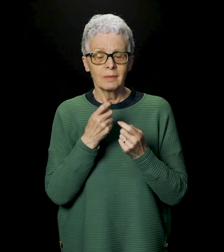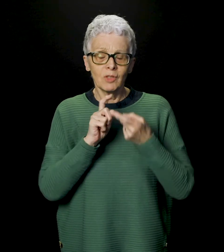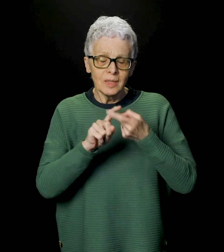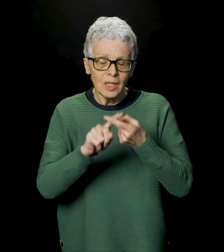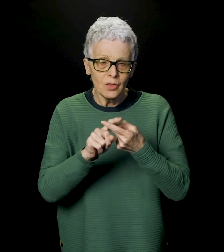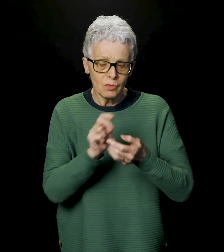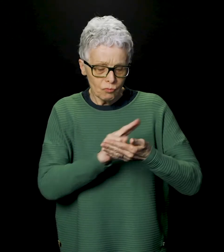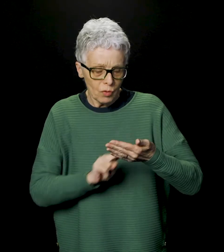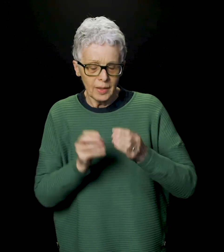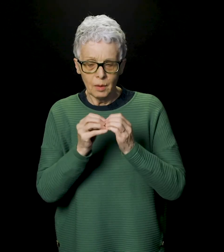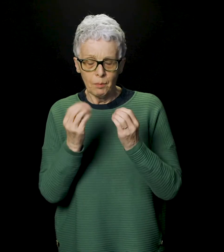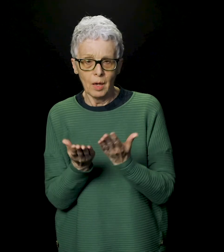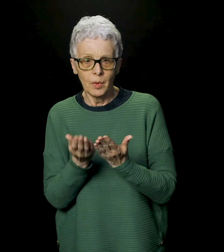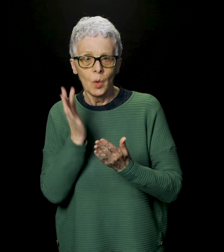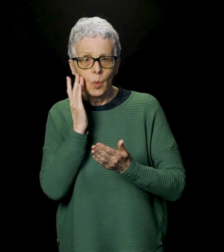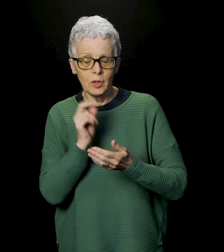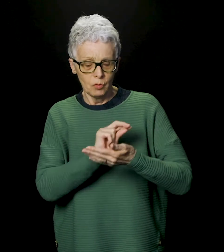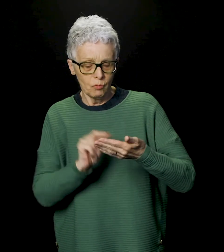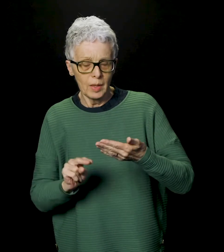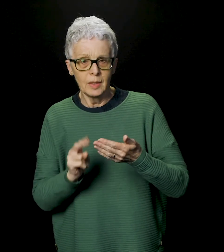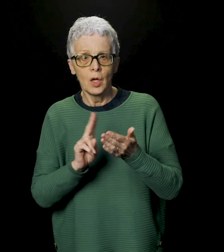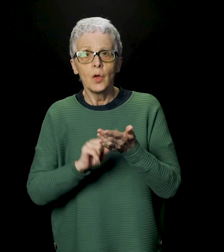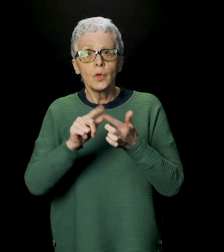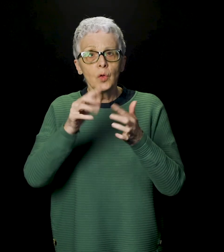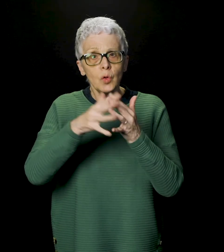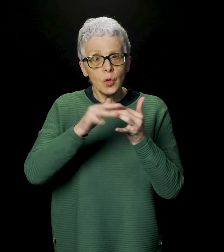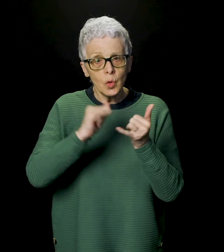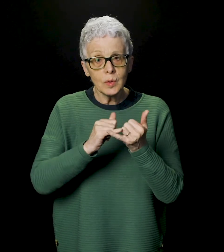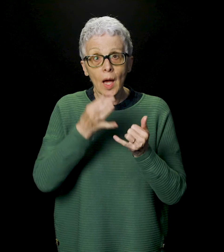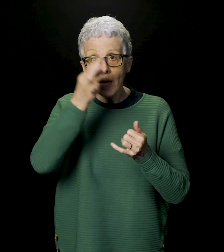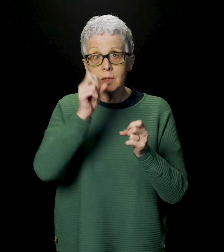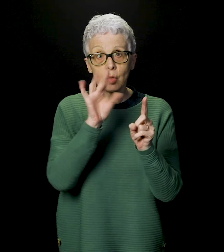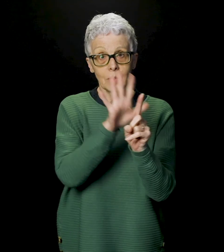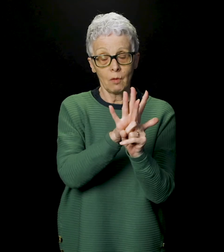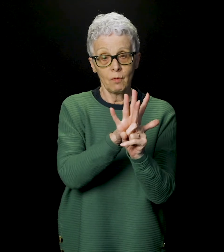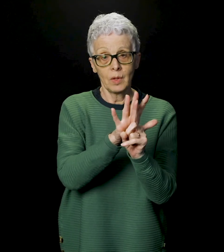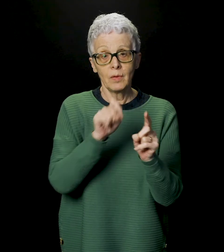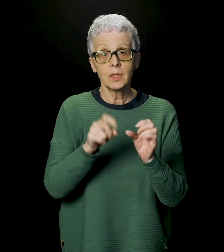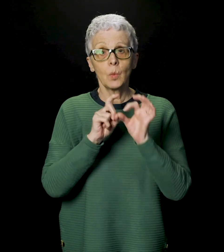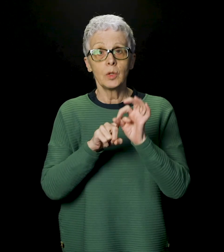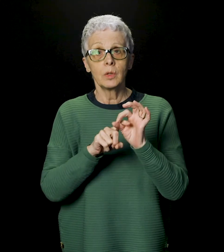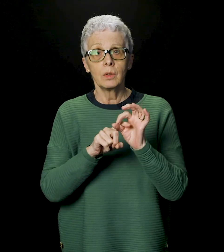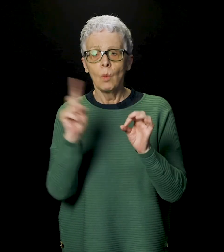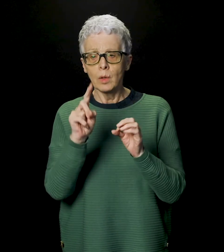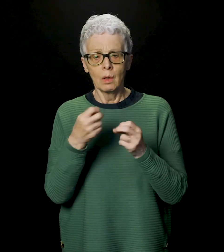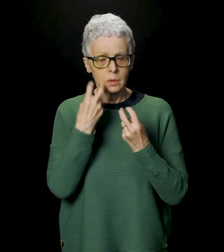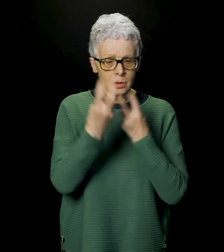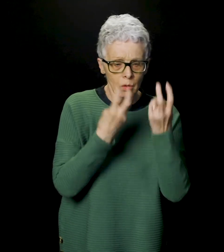you're scrolling through that news feed, why not ask yourself this question? What am I searching